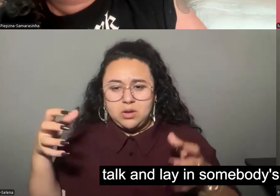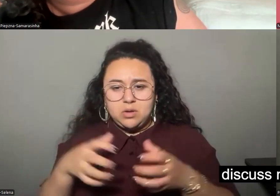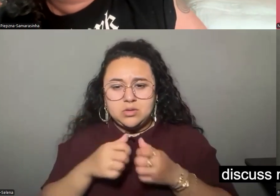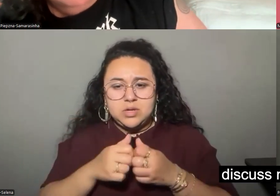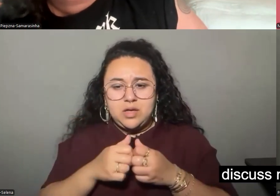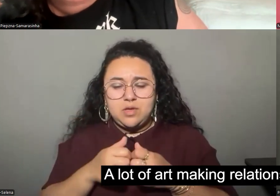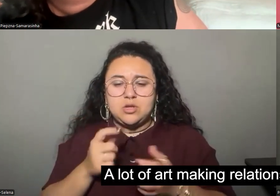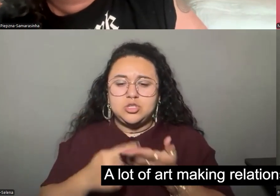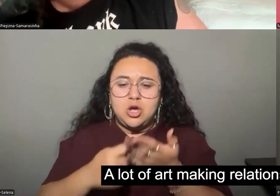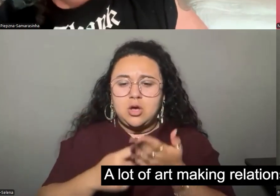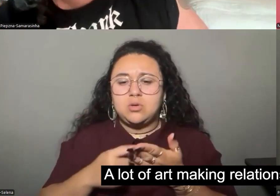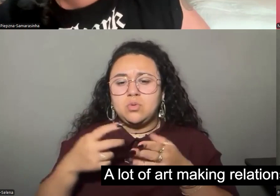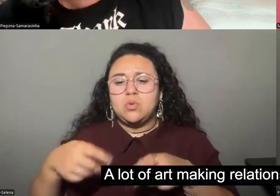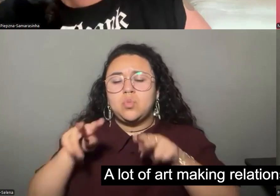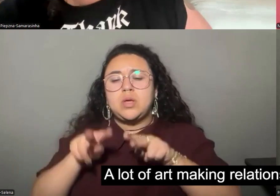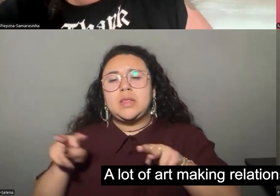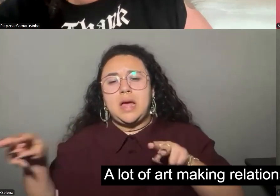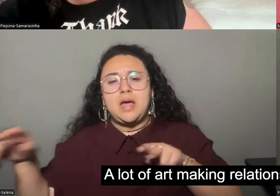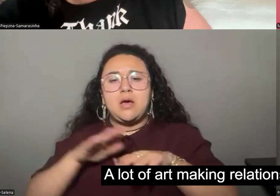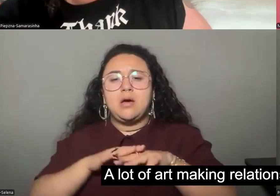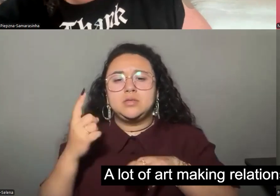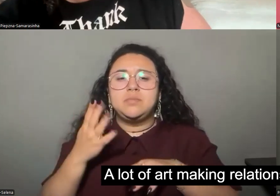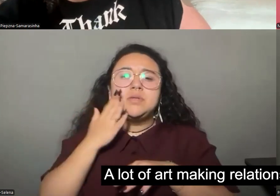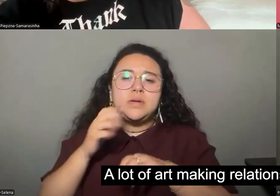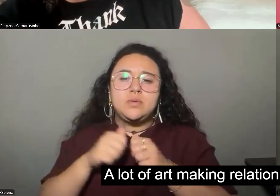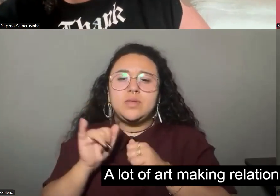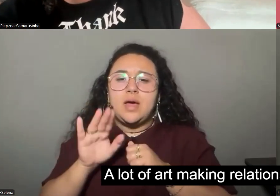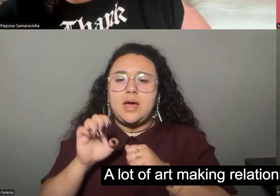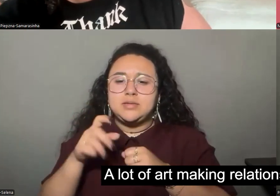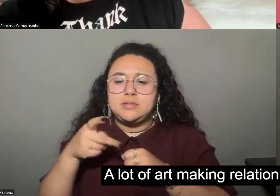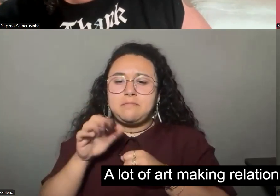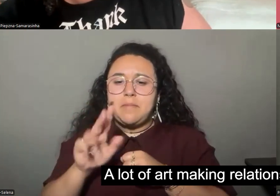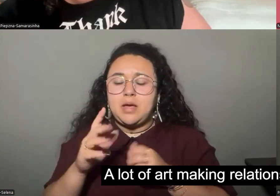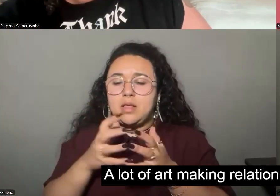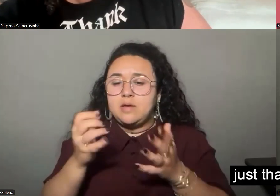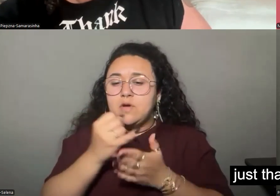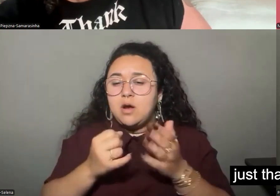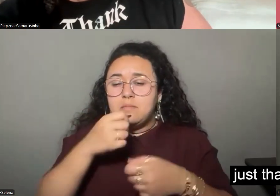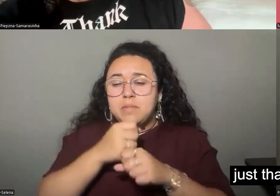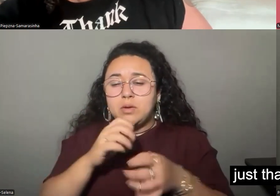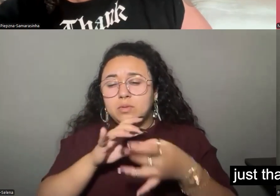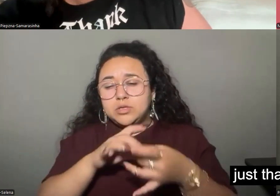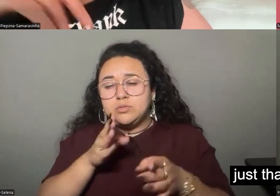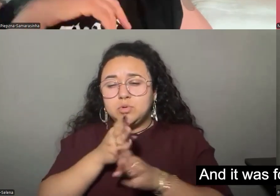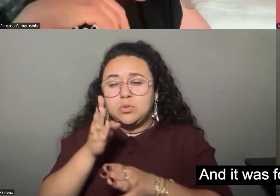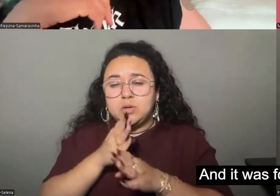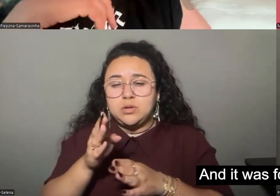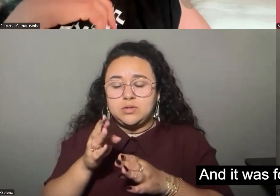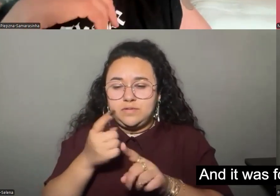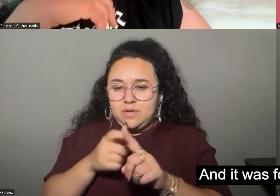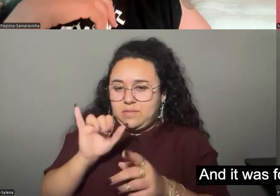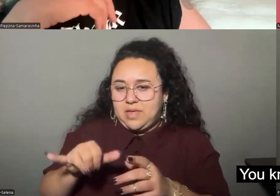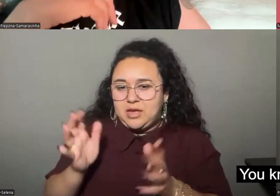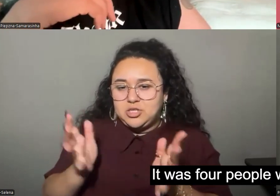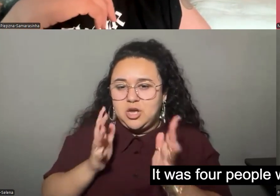packs and we discussed matters. And a lot of art making, relationships, career came out of just that talk.